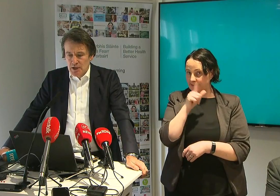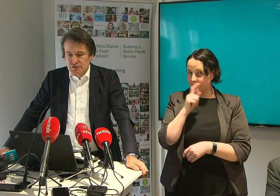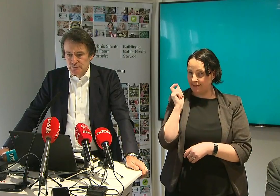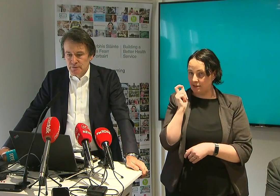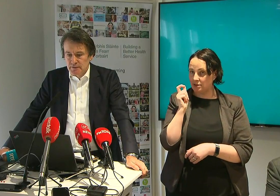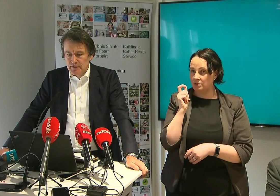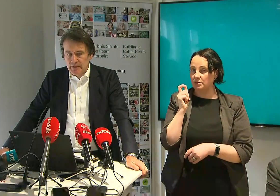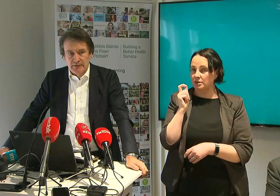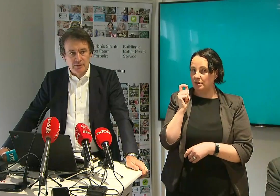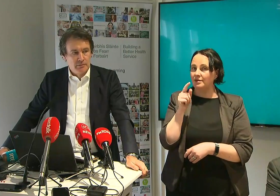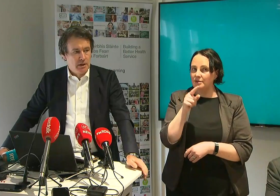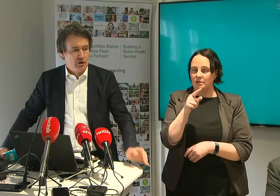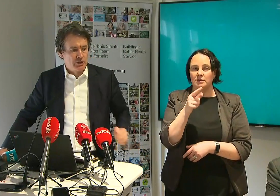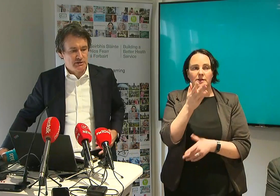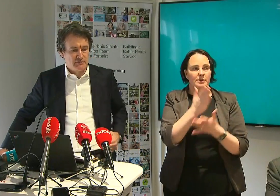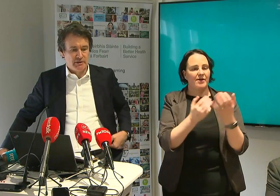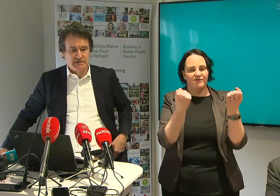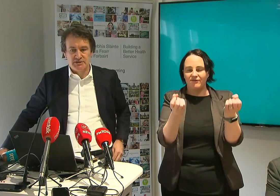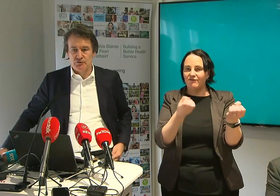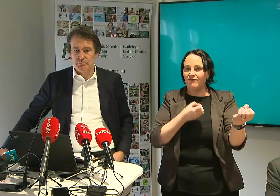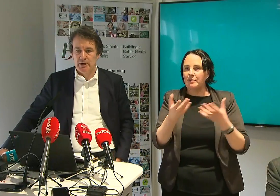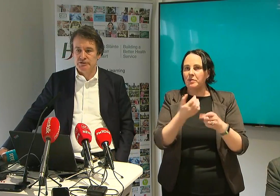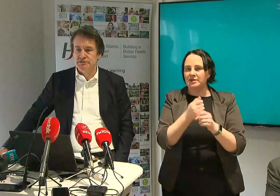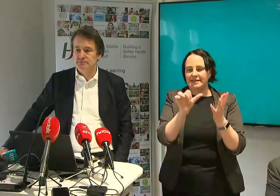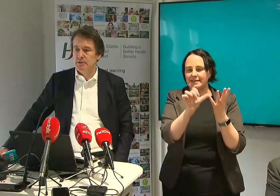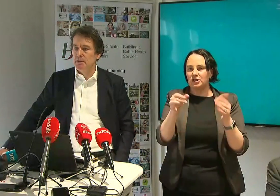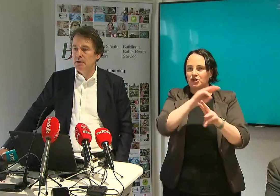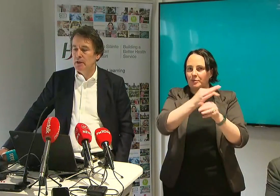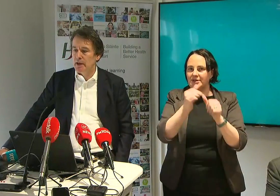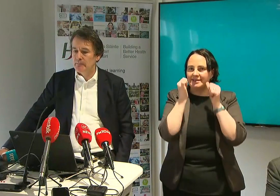that was part of the feedback from an audience of about 600 parents